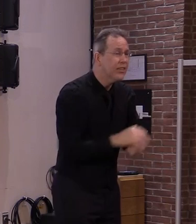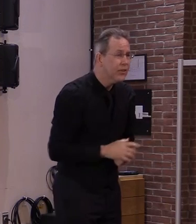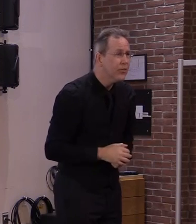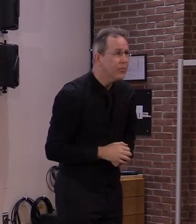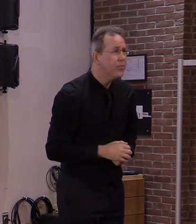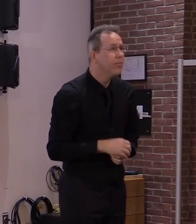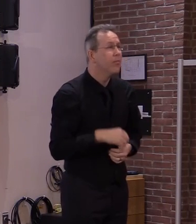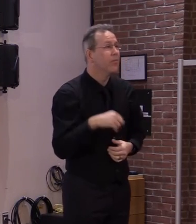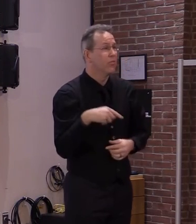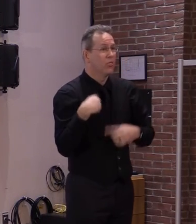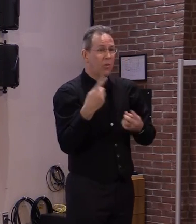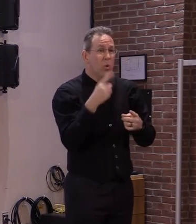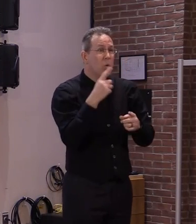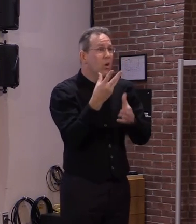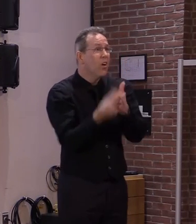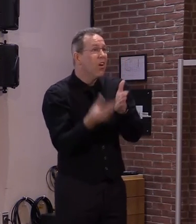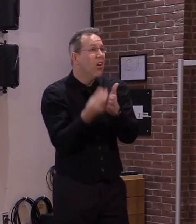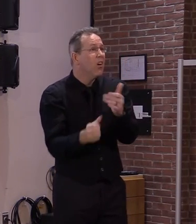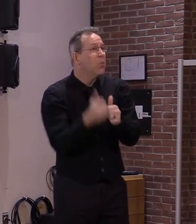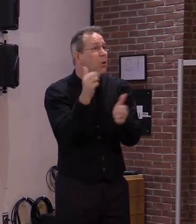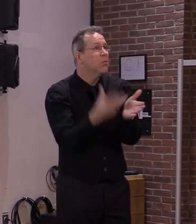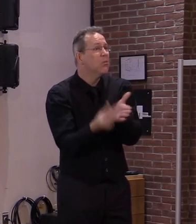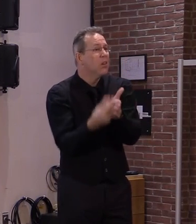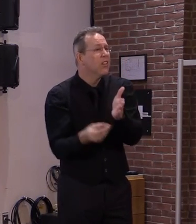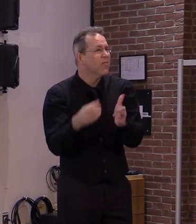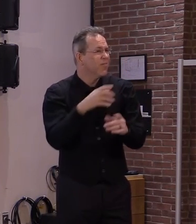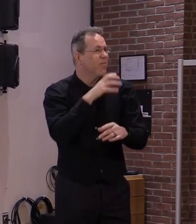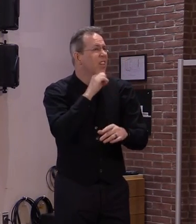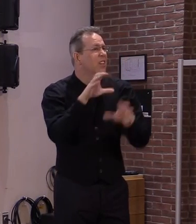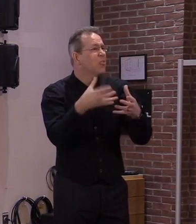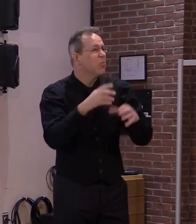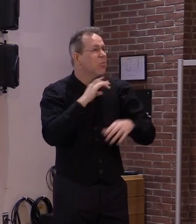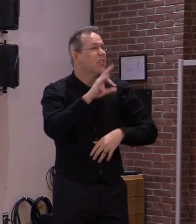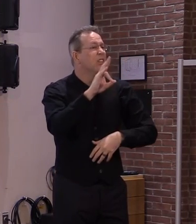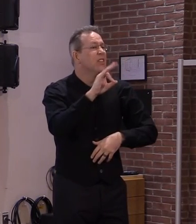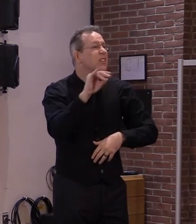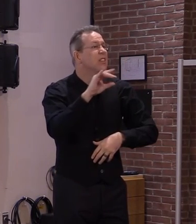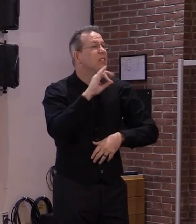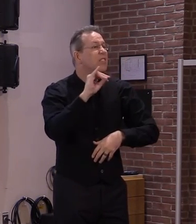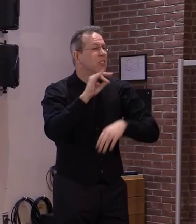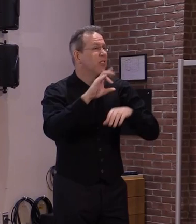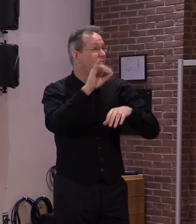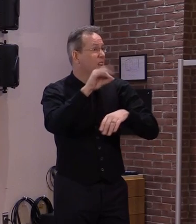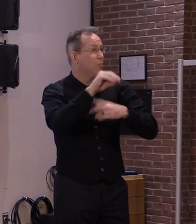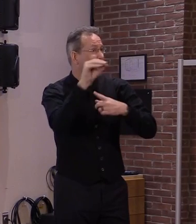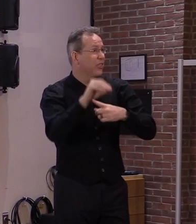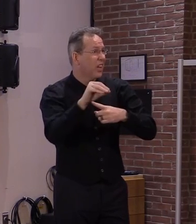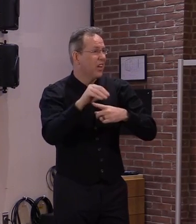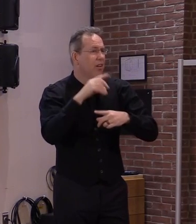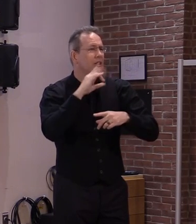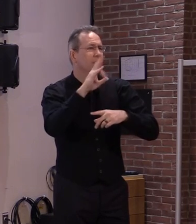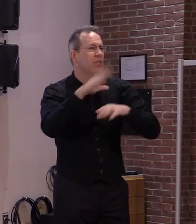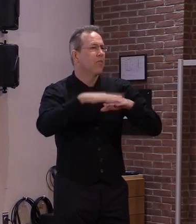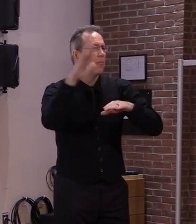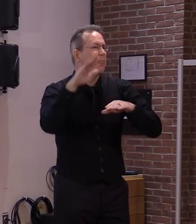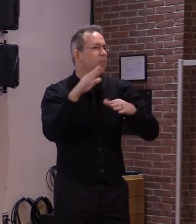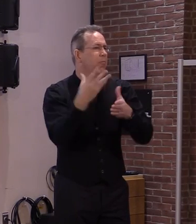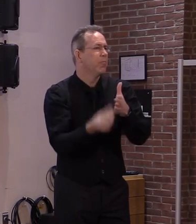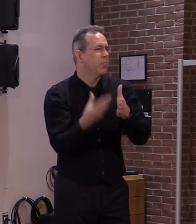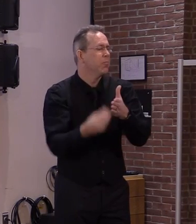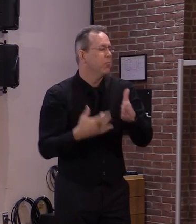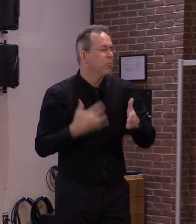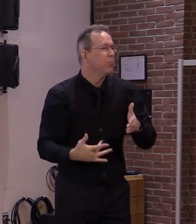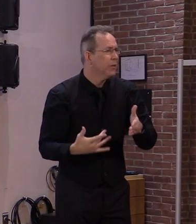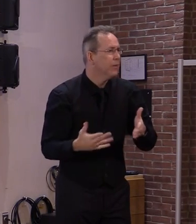prioritize our distribution of the vaccine in the way that we have, to protect the most vulnerable.